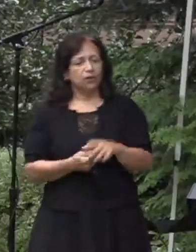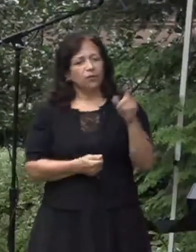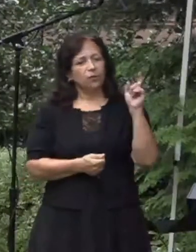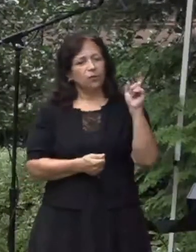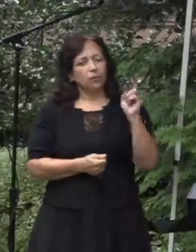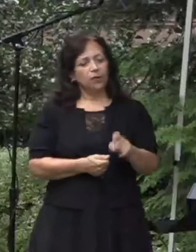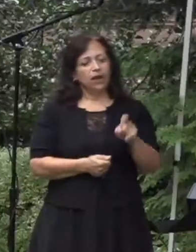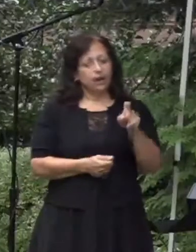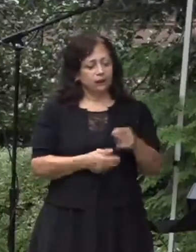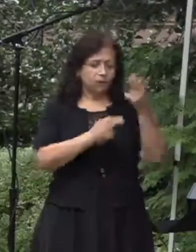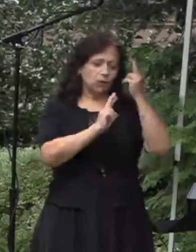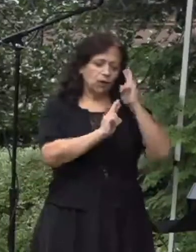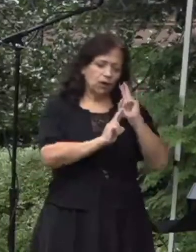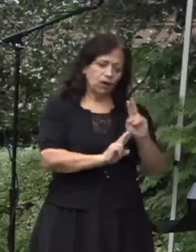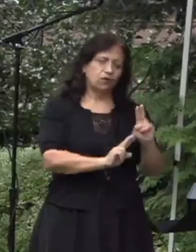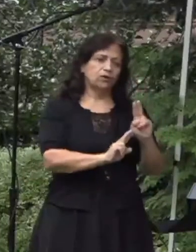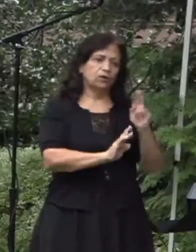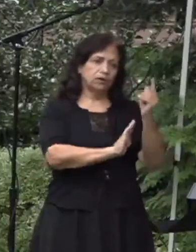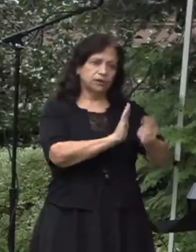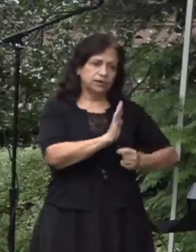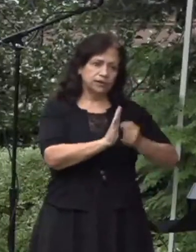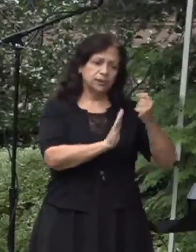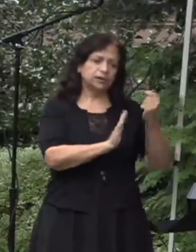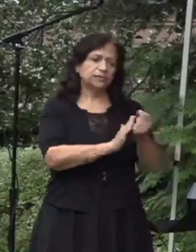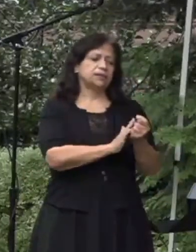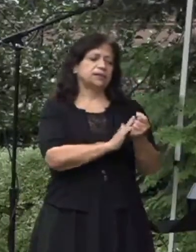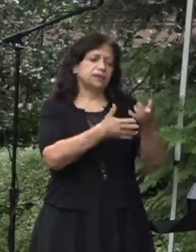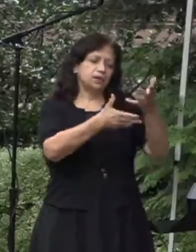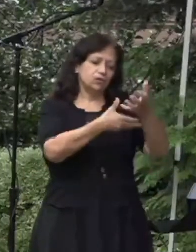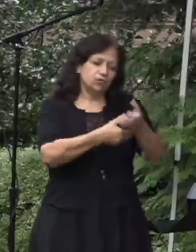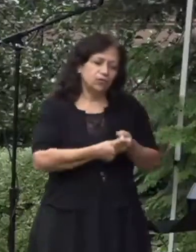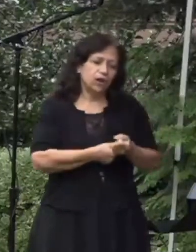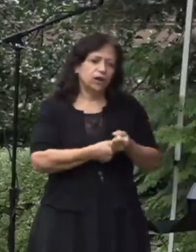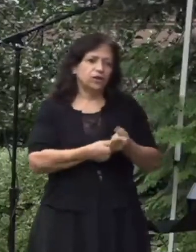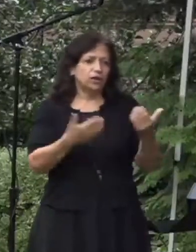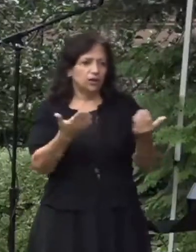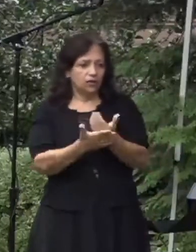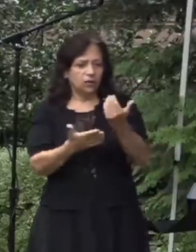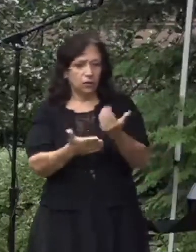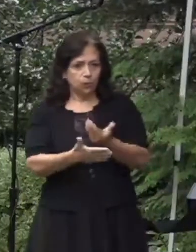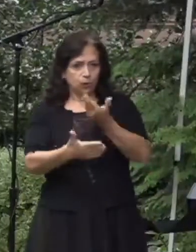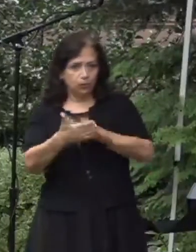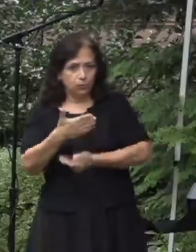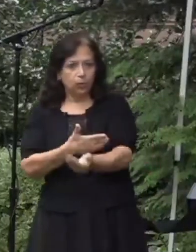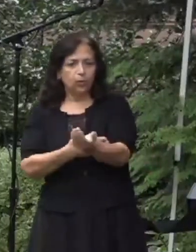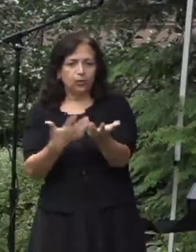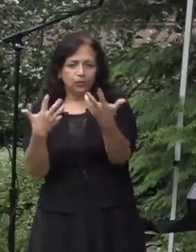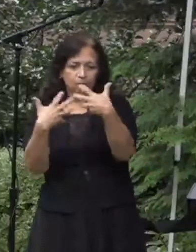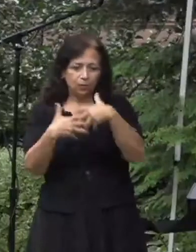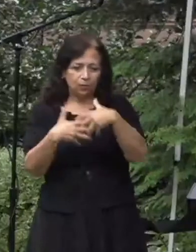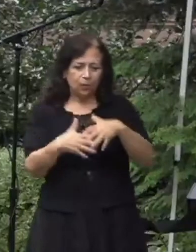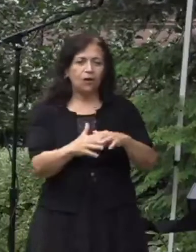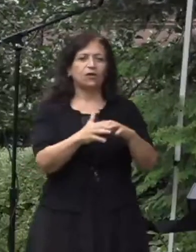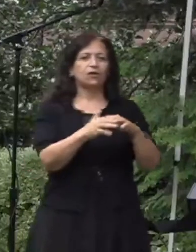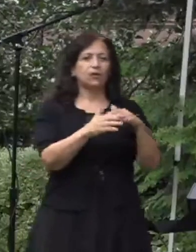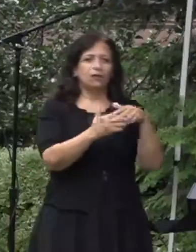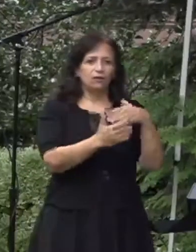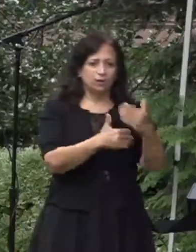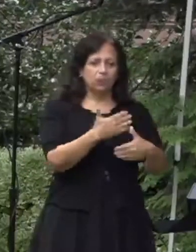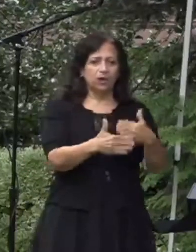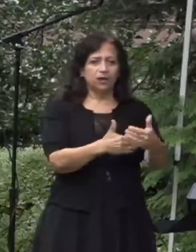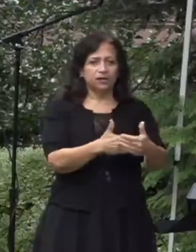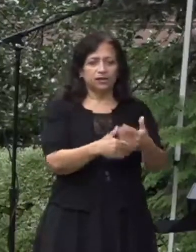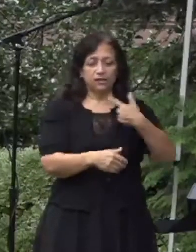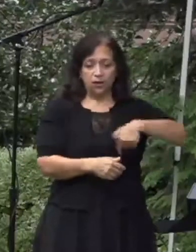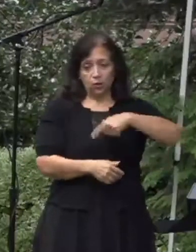to honor the seasons and trust that rebirth is all a part of the process.